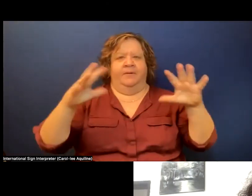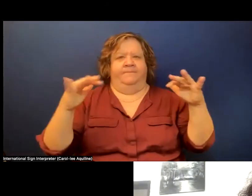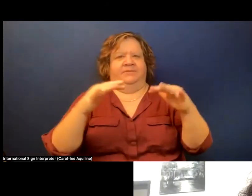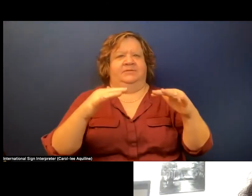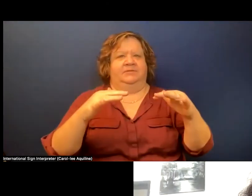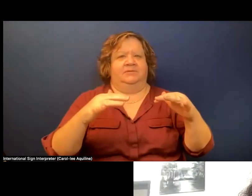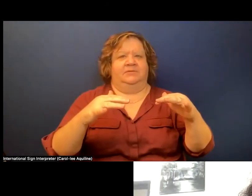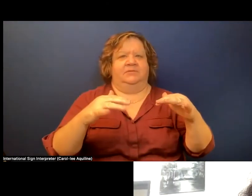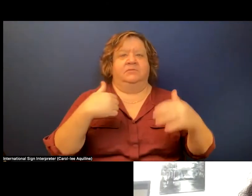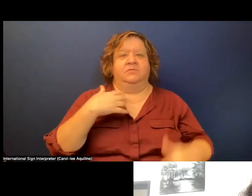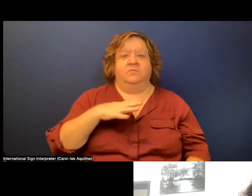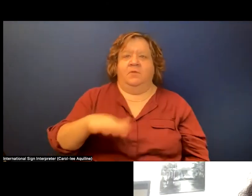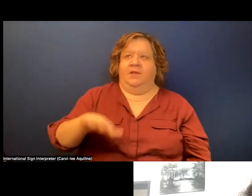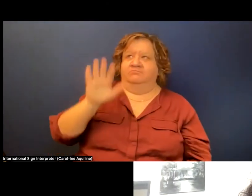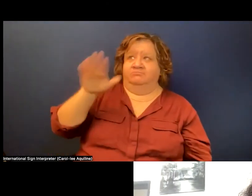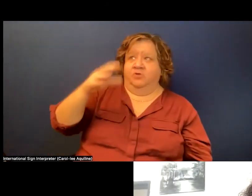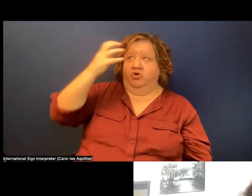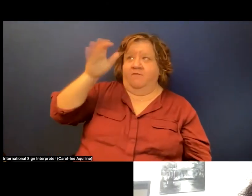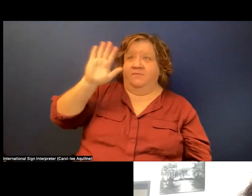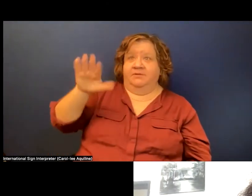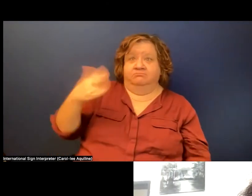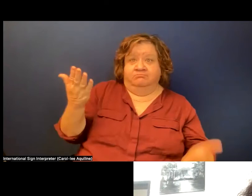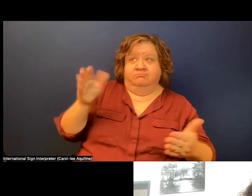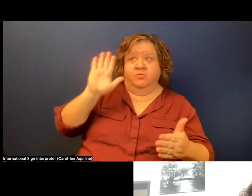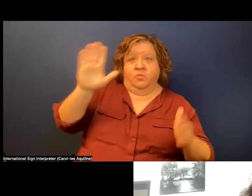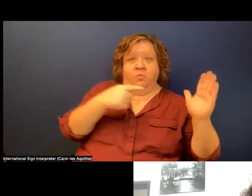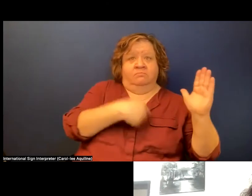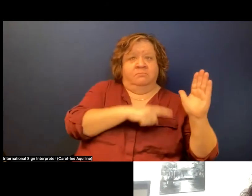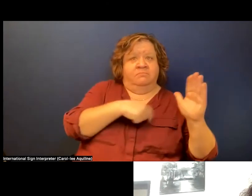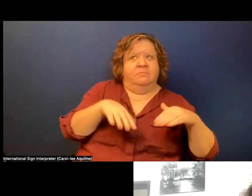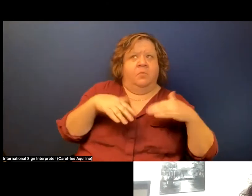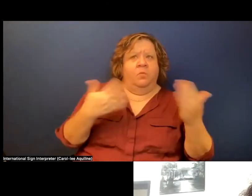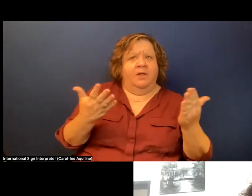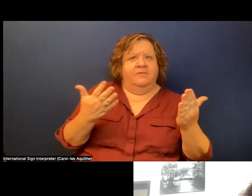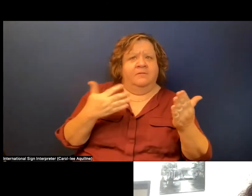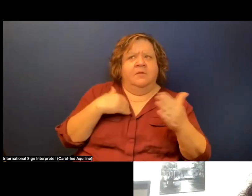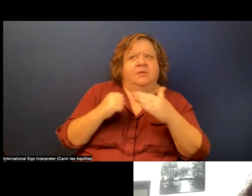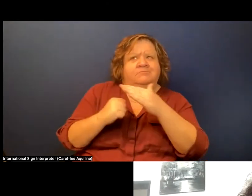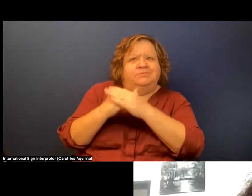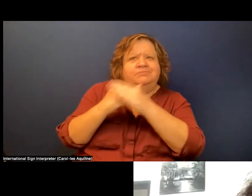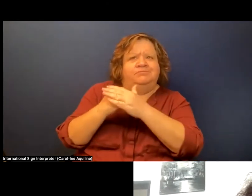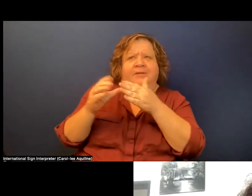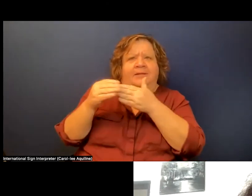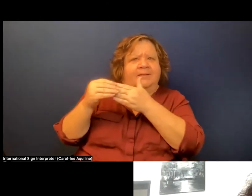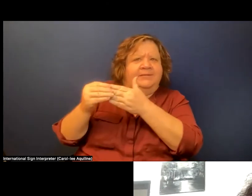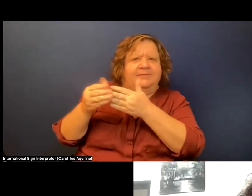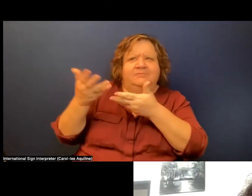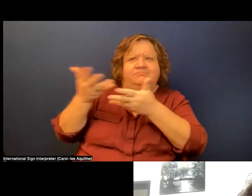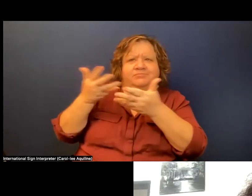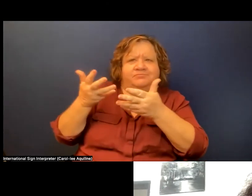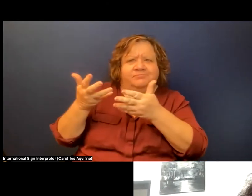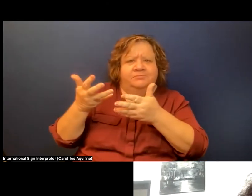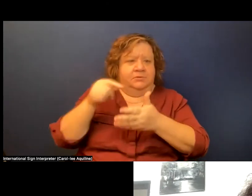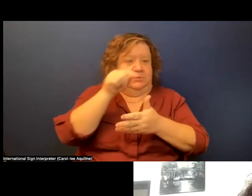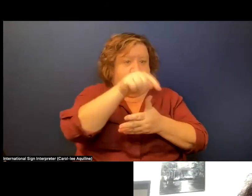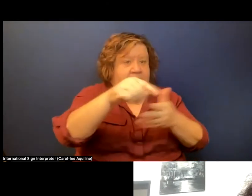to ensure that government provides the lead in this process, and all partners will come together to ensure